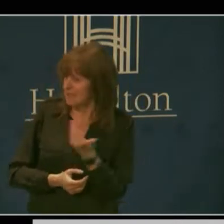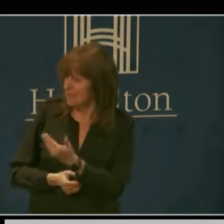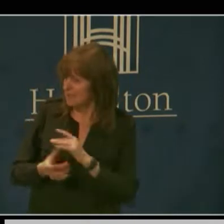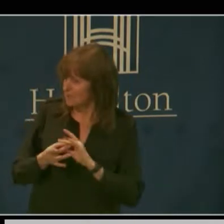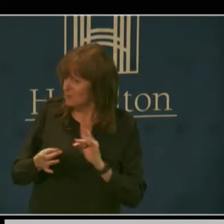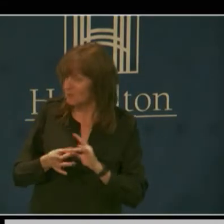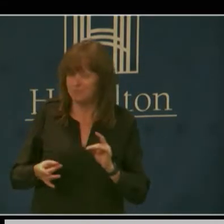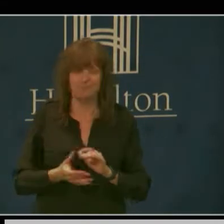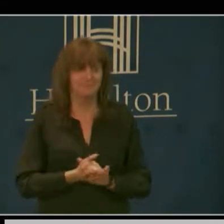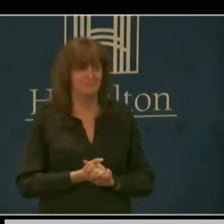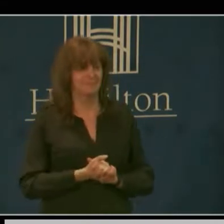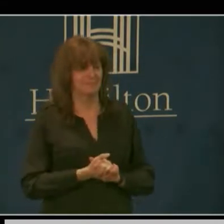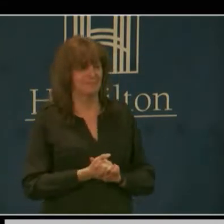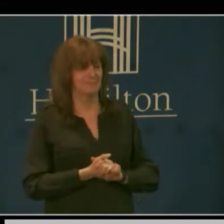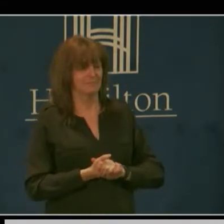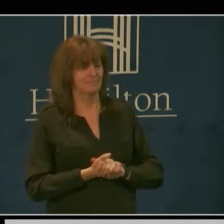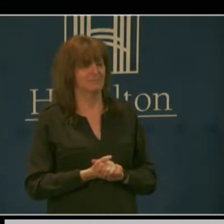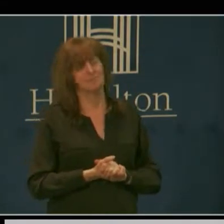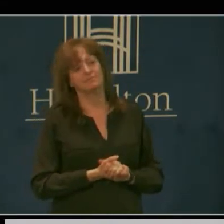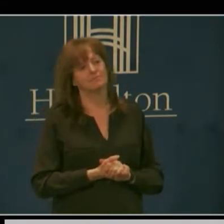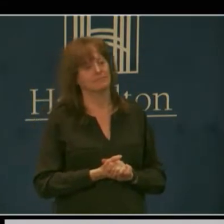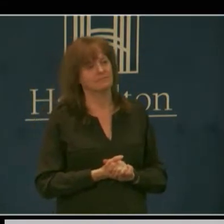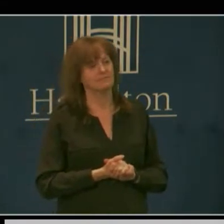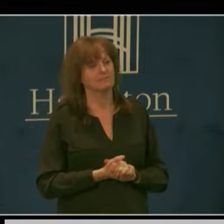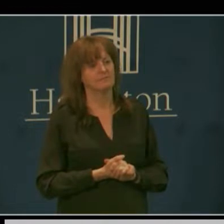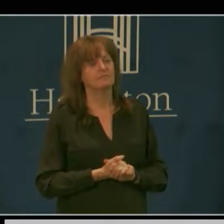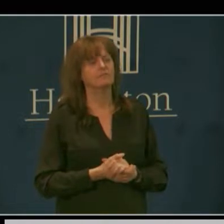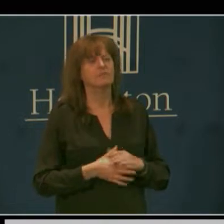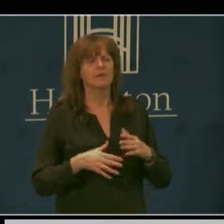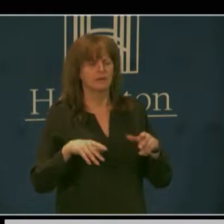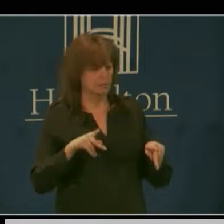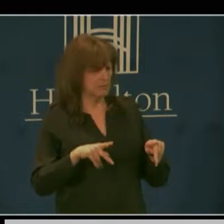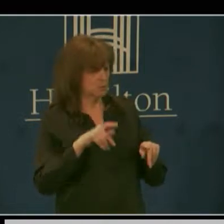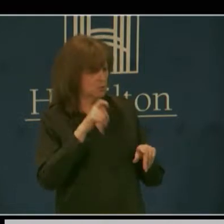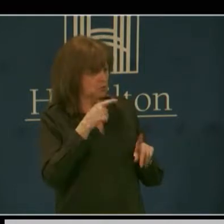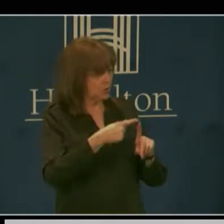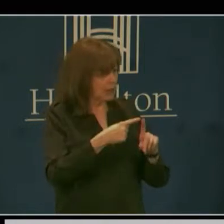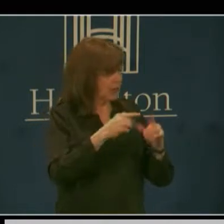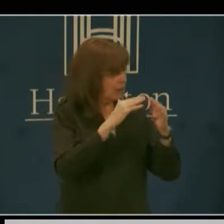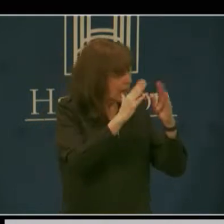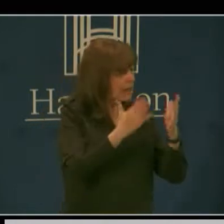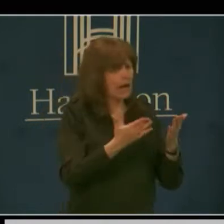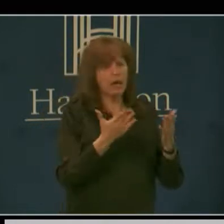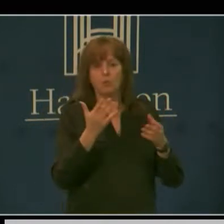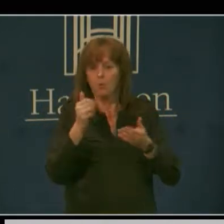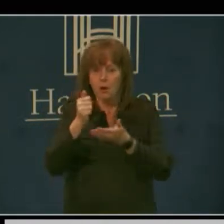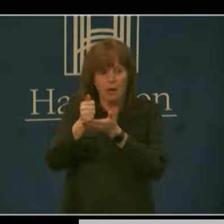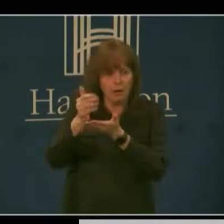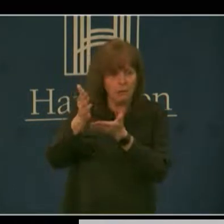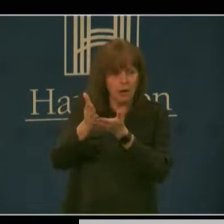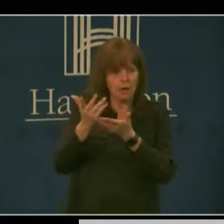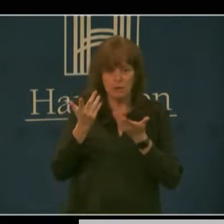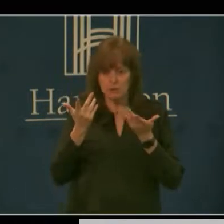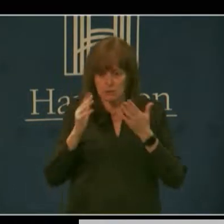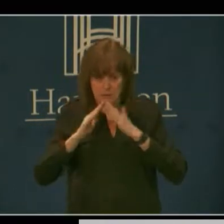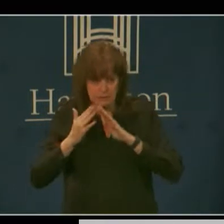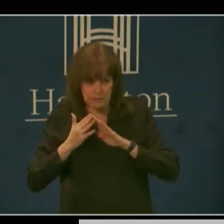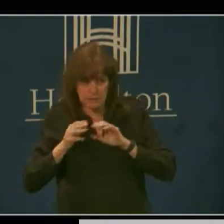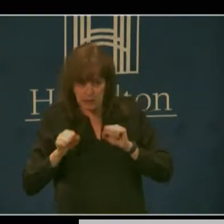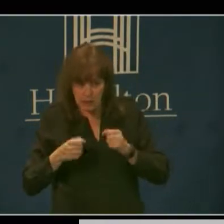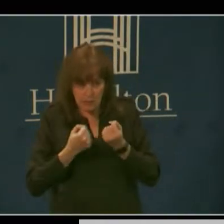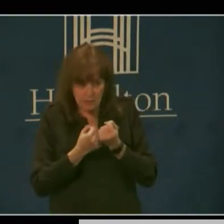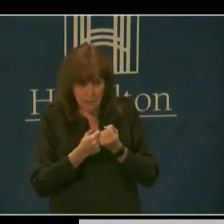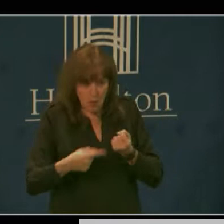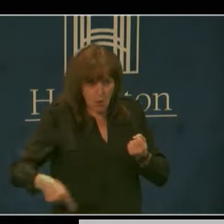help tenants through this time? Many of us are not able to work, which will make paying rent and bills very difficult.